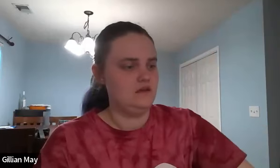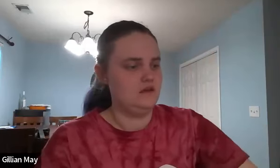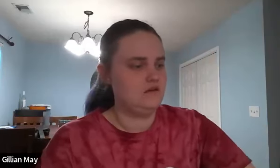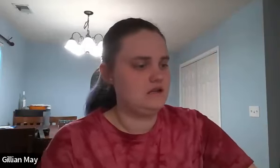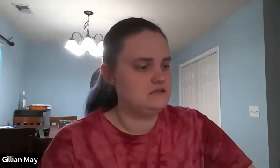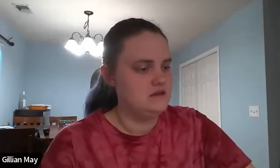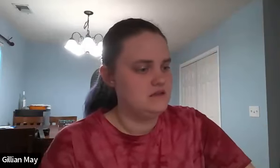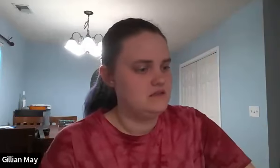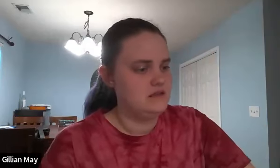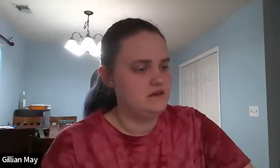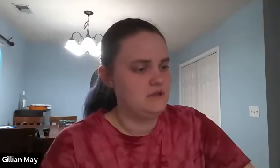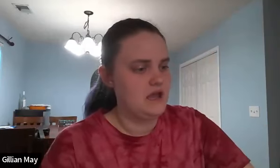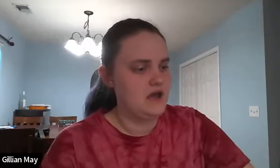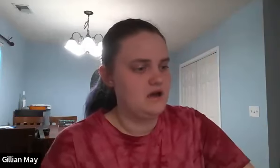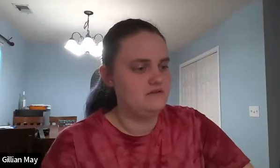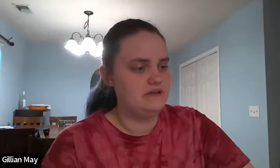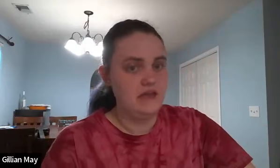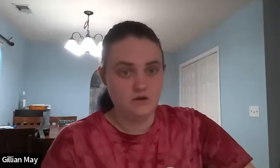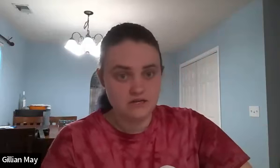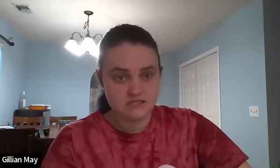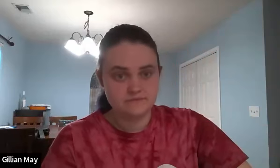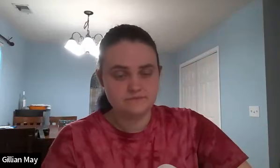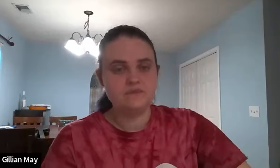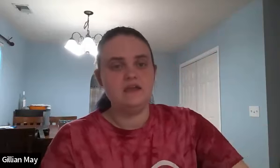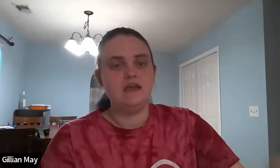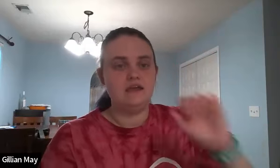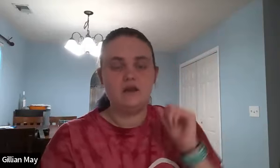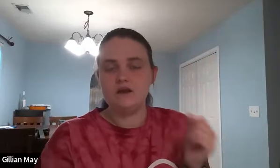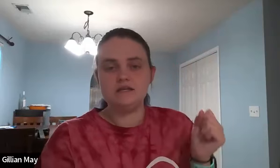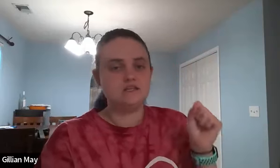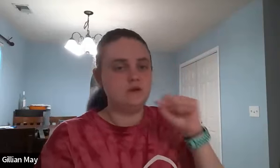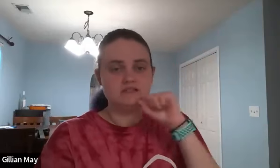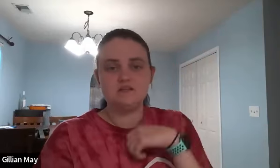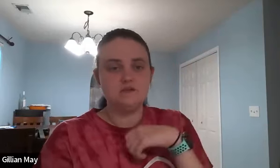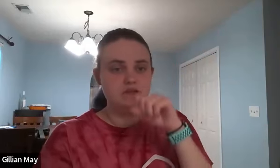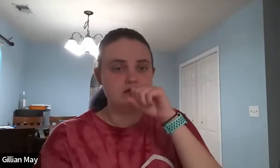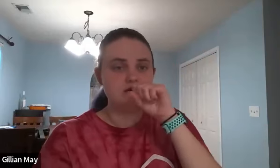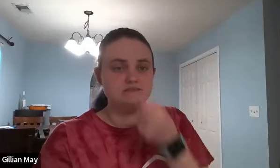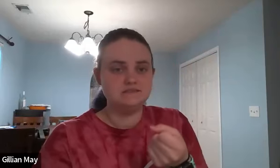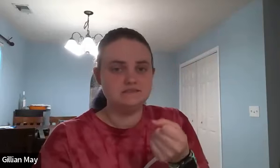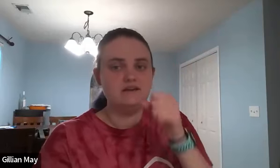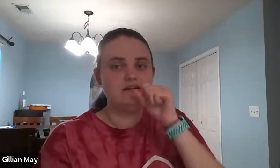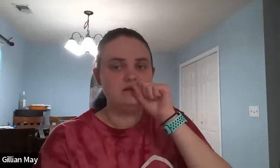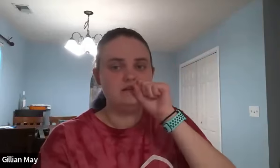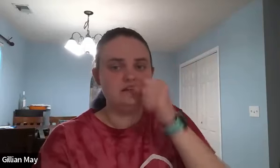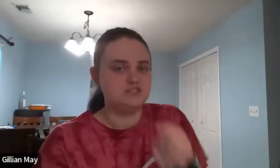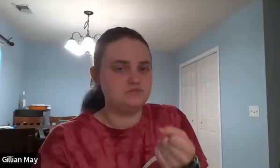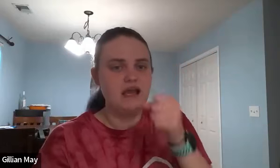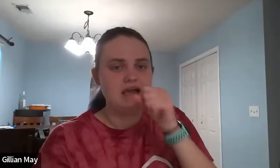All right, then we have carrot, and carrot is going to be exactly what you think it is. Carrot, like you're just